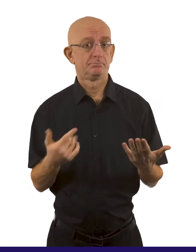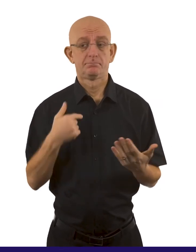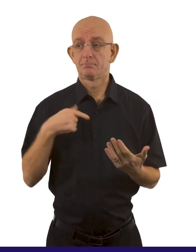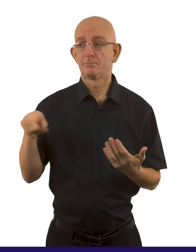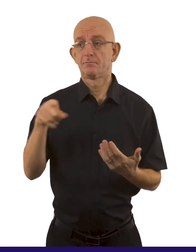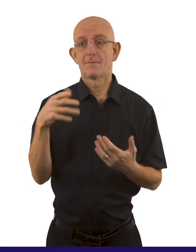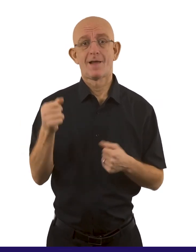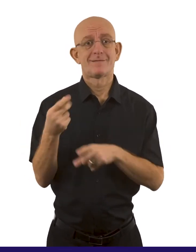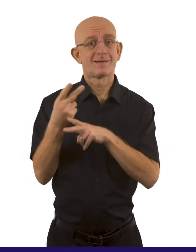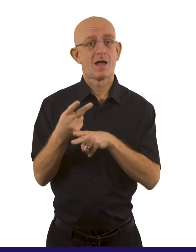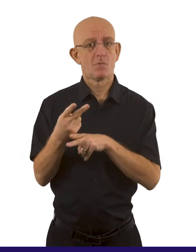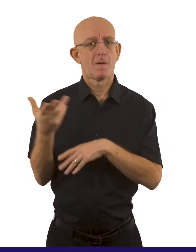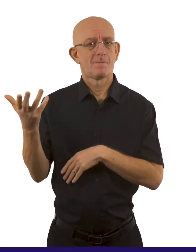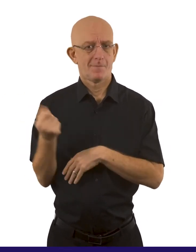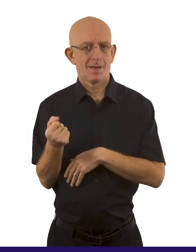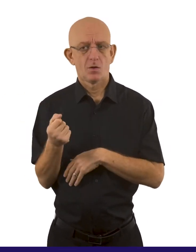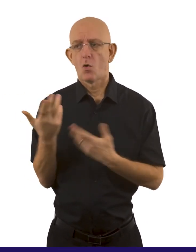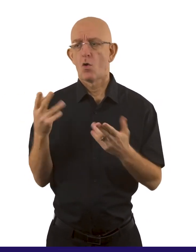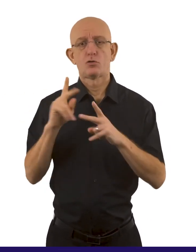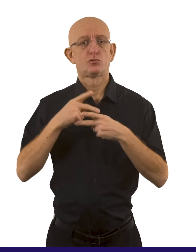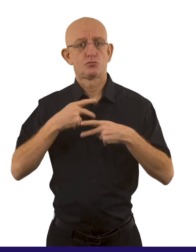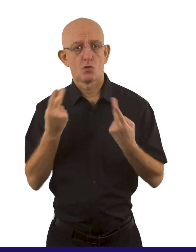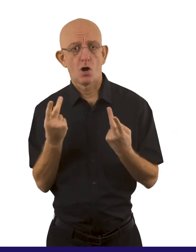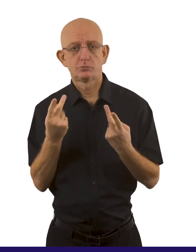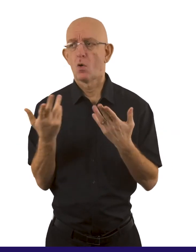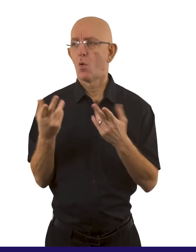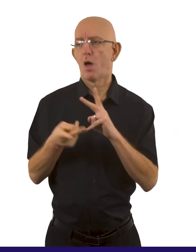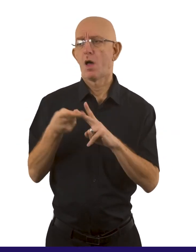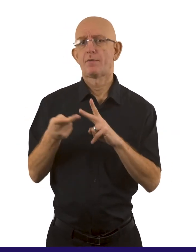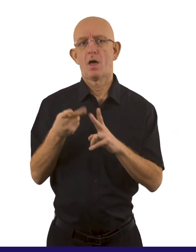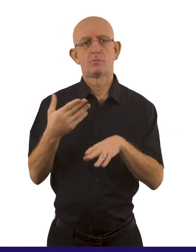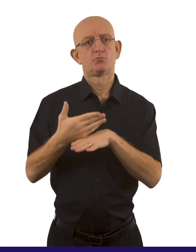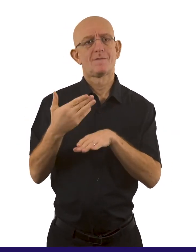Paid carers or nurses or other professionals.